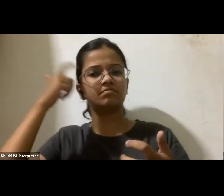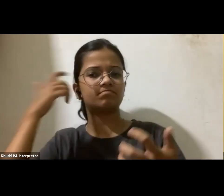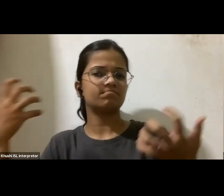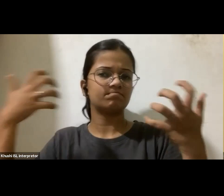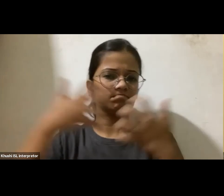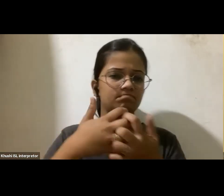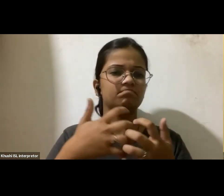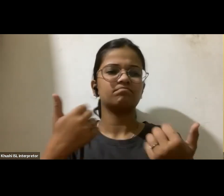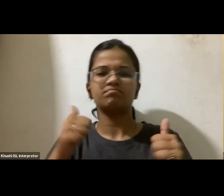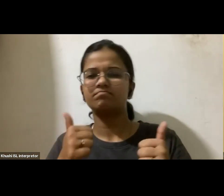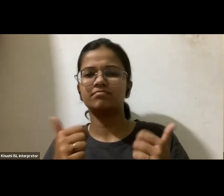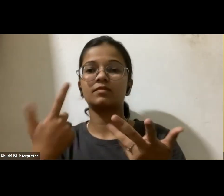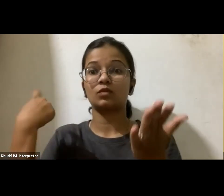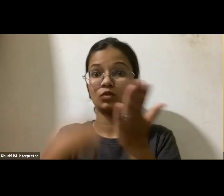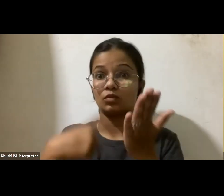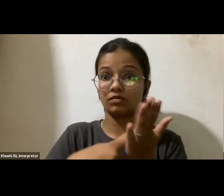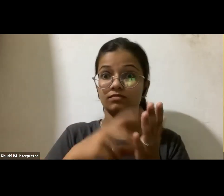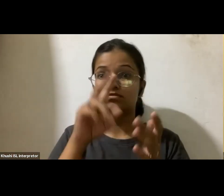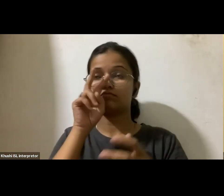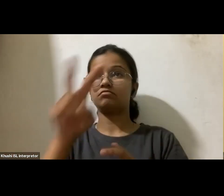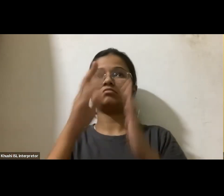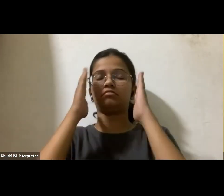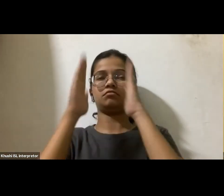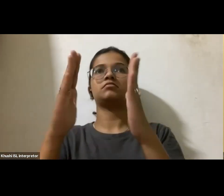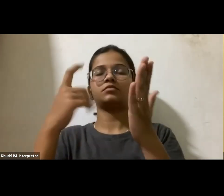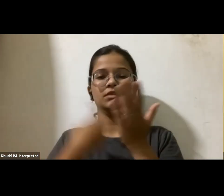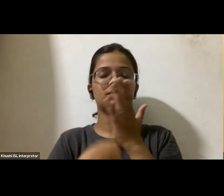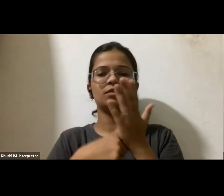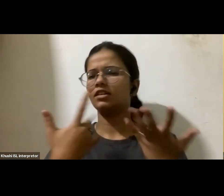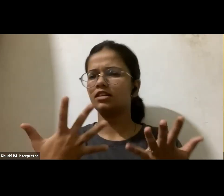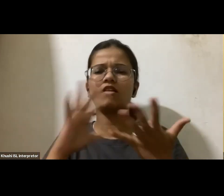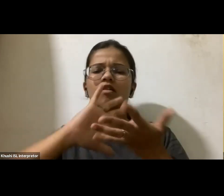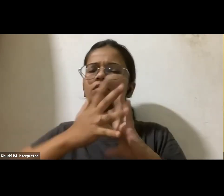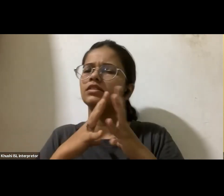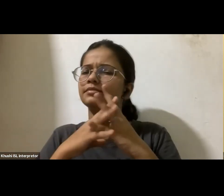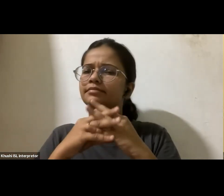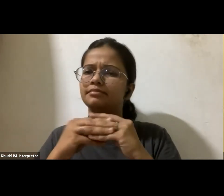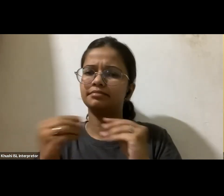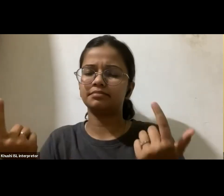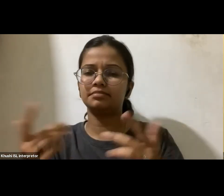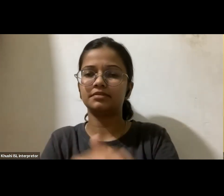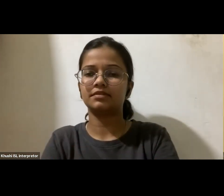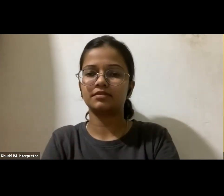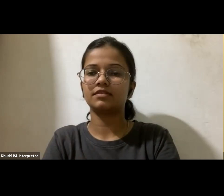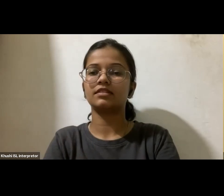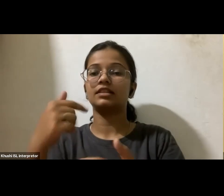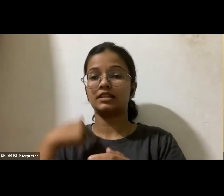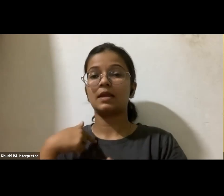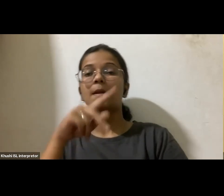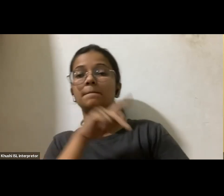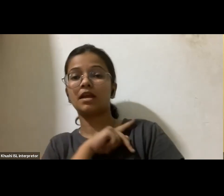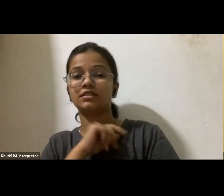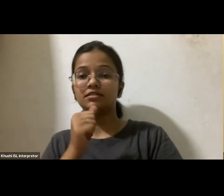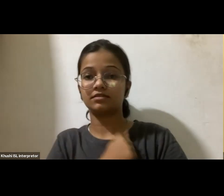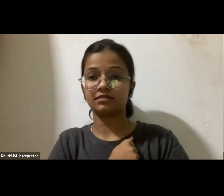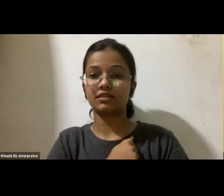this rule of looking stern and stable in the photographs. Um, I had personally also